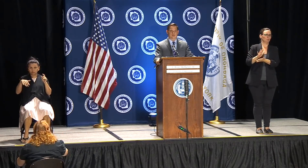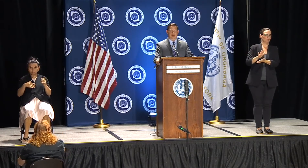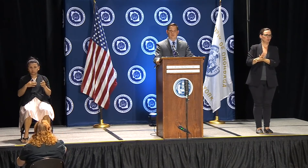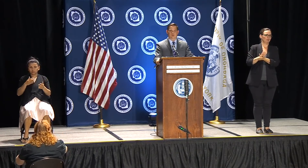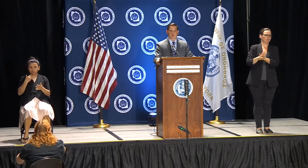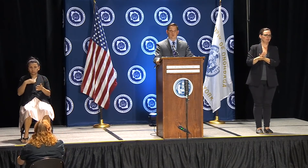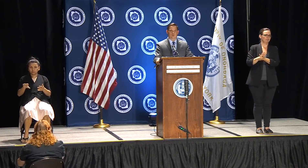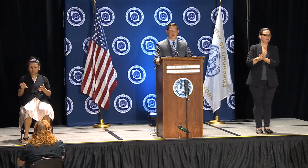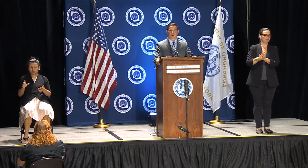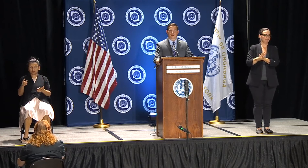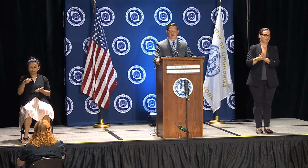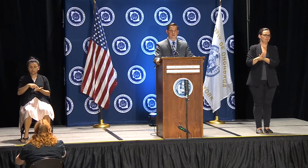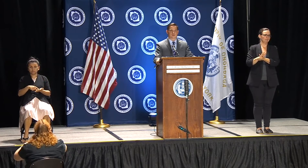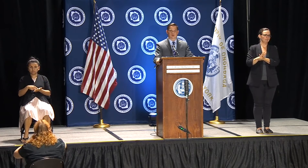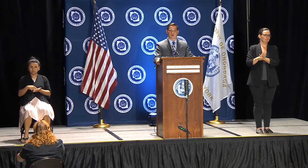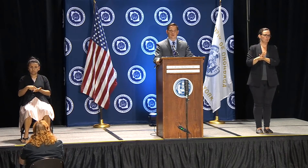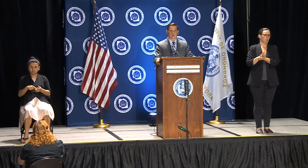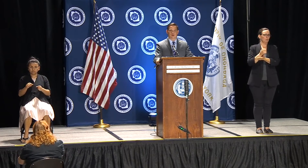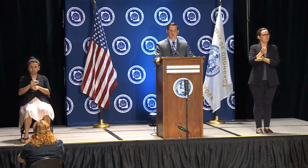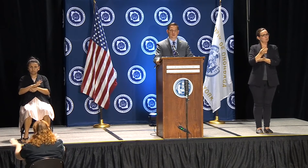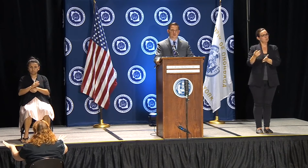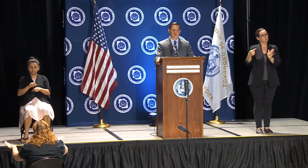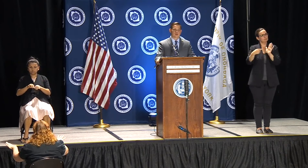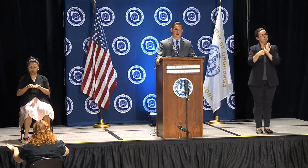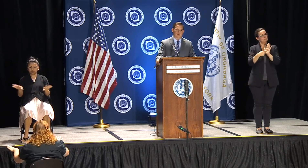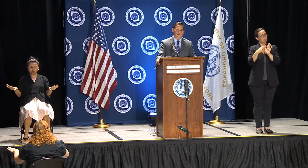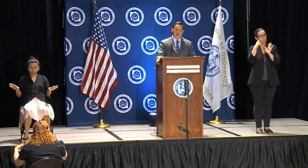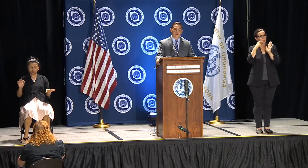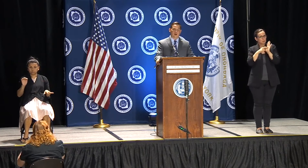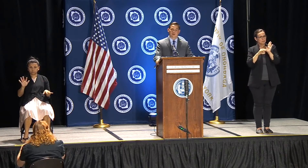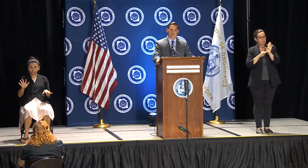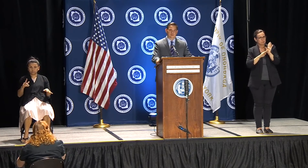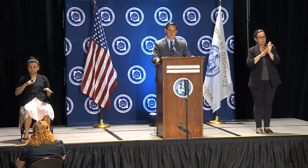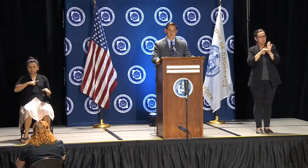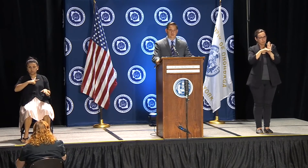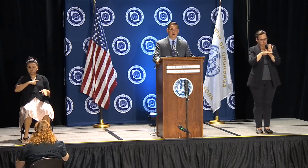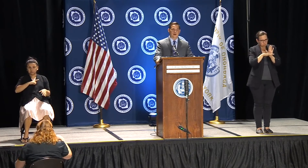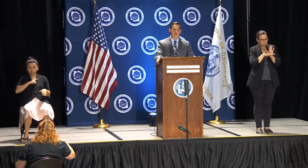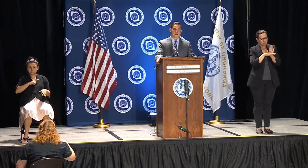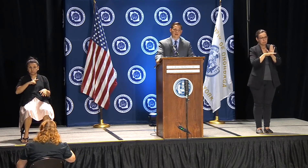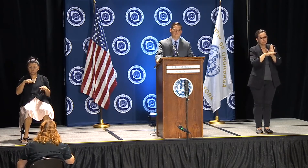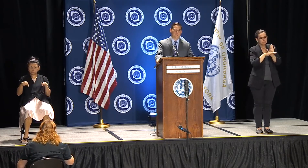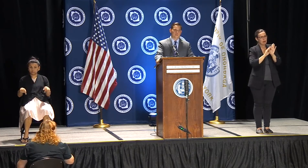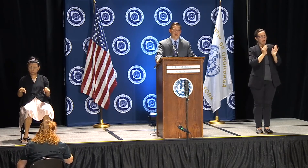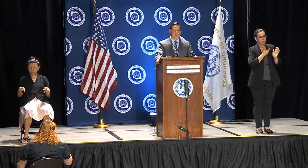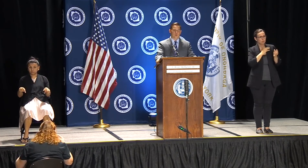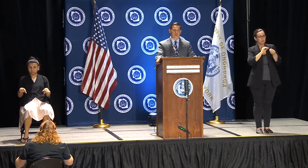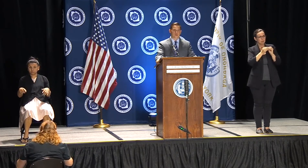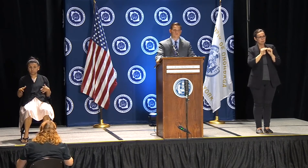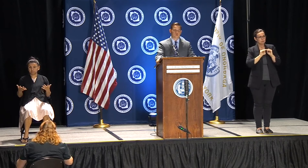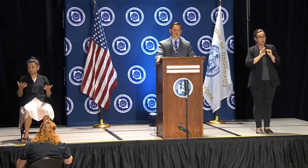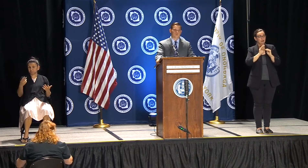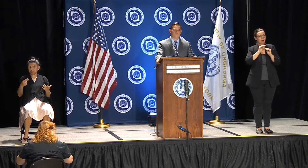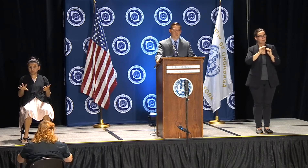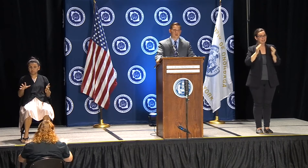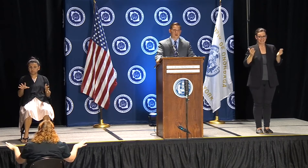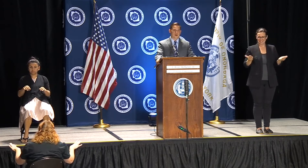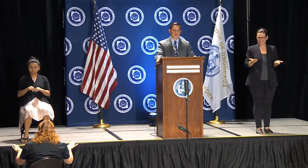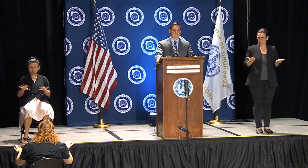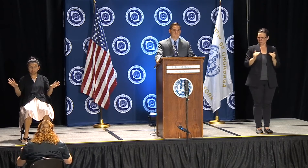Certainly, there's examples of spikes in certain communities, not in ours, and not in our region.